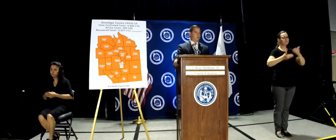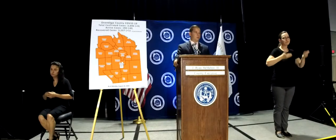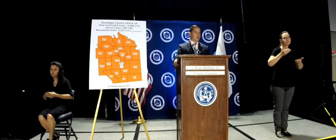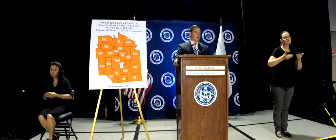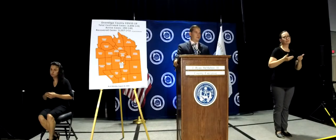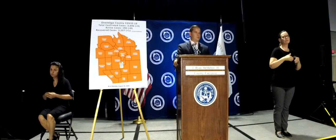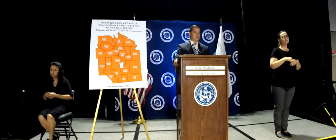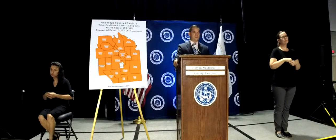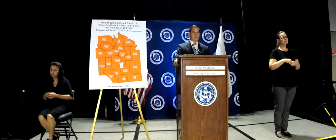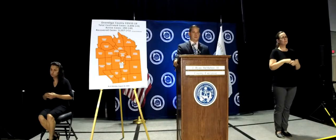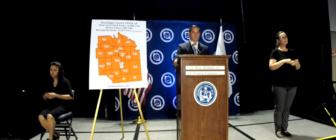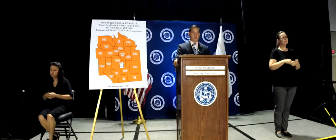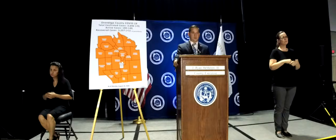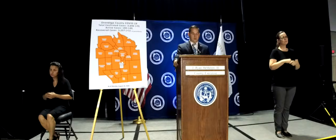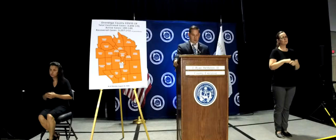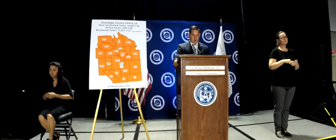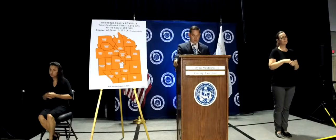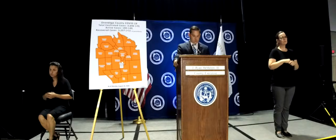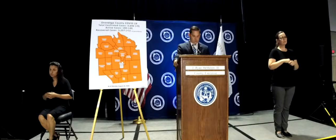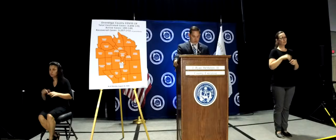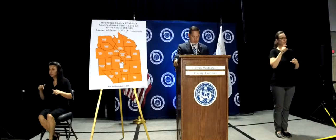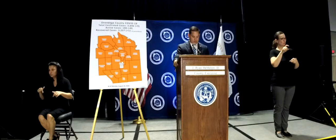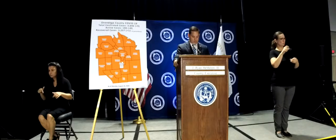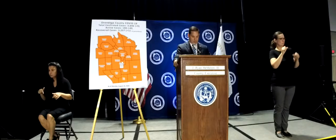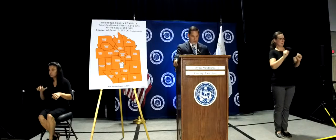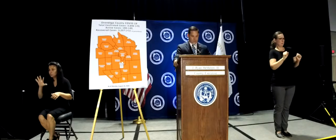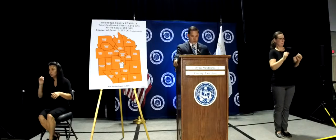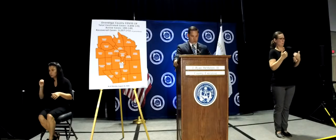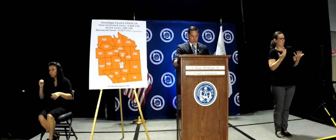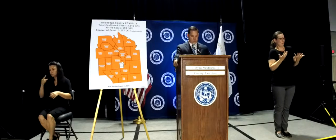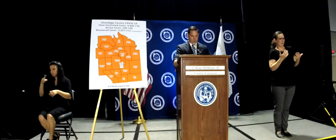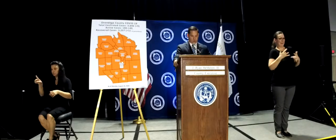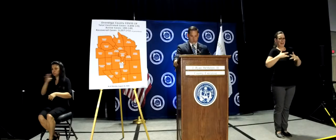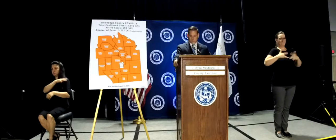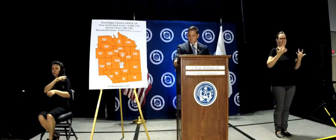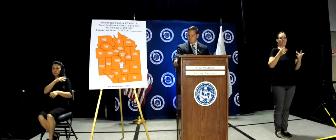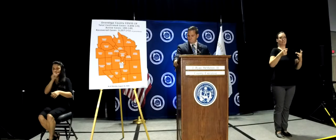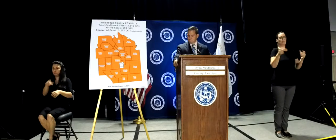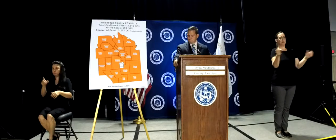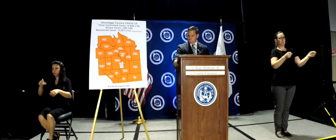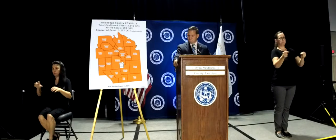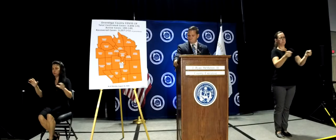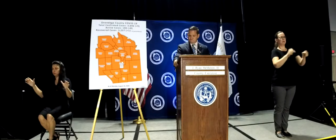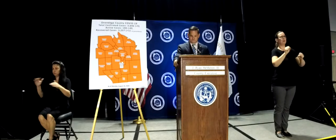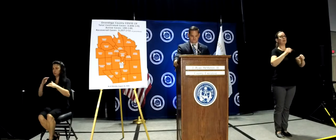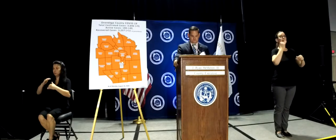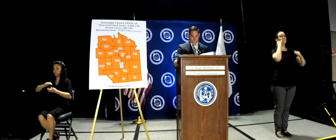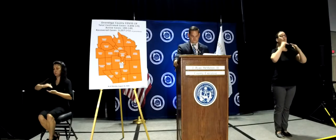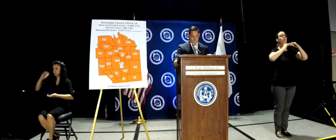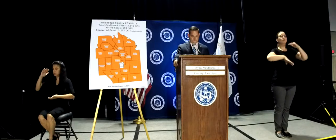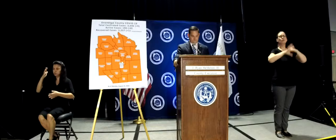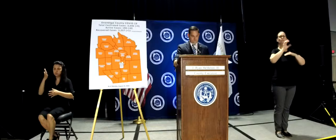50 people allowed at some of these events. So saying that, happy to take questions.